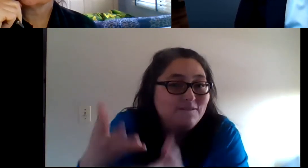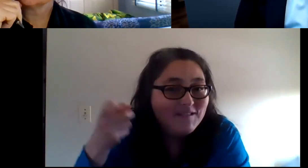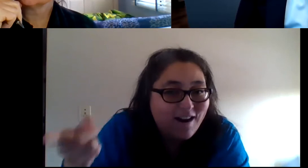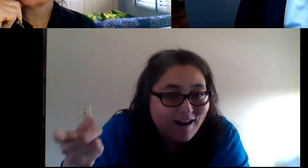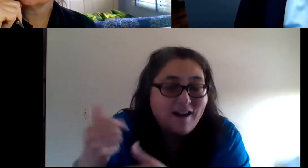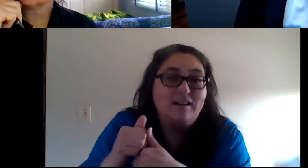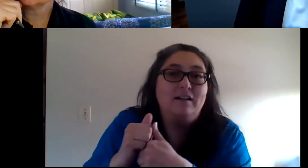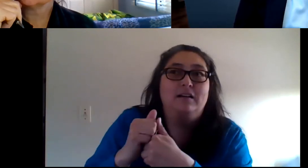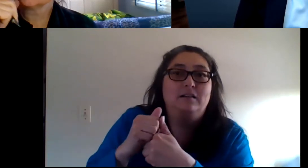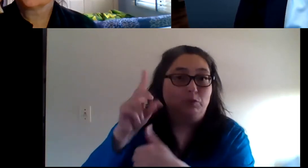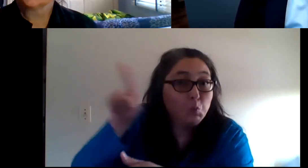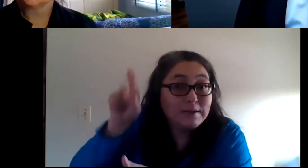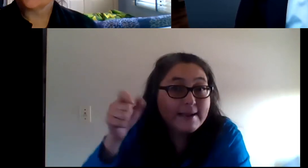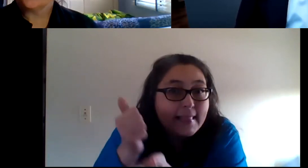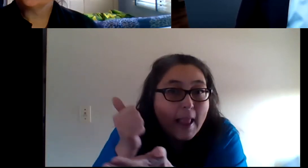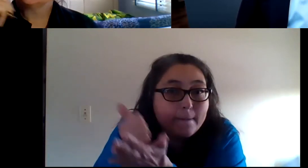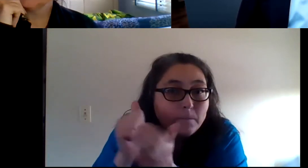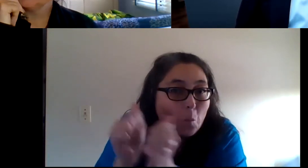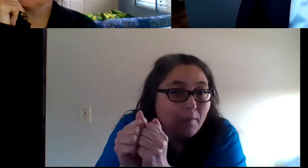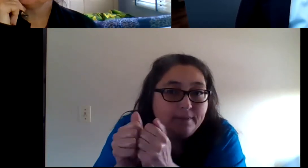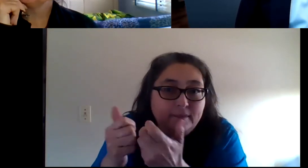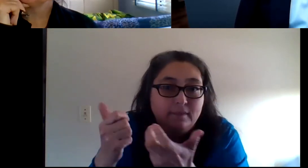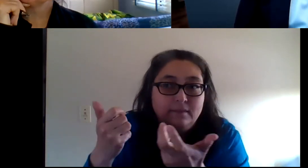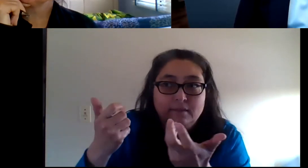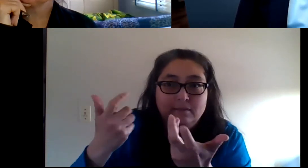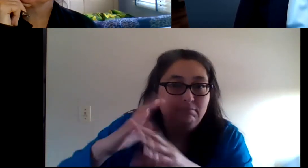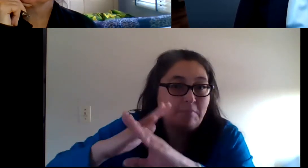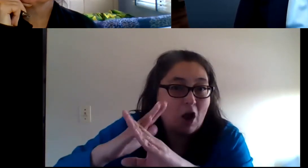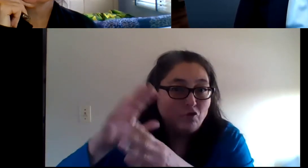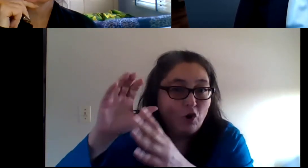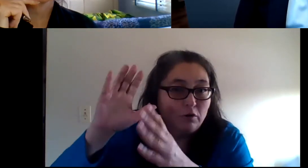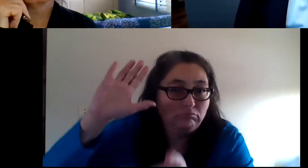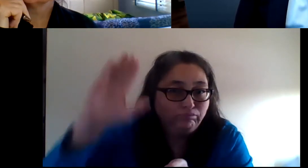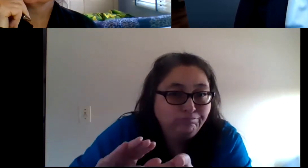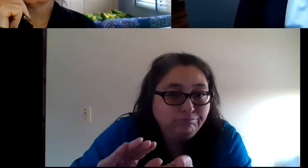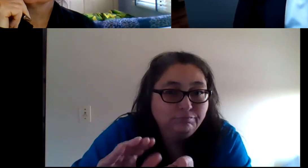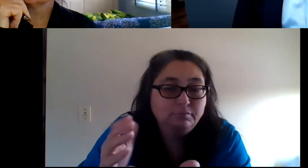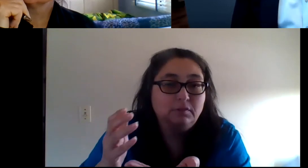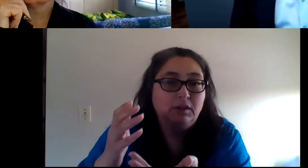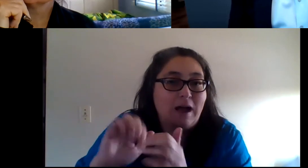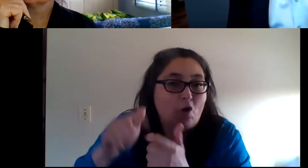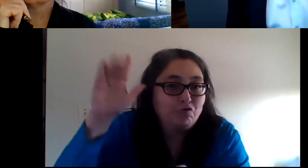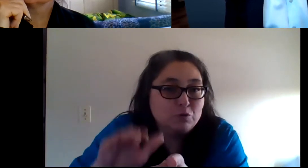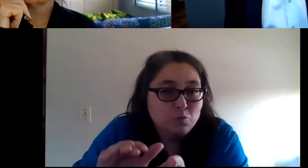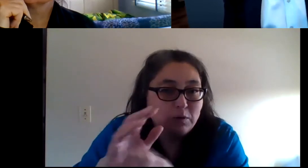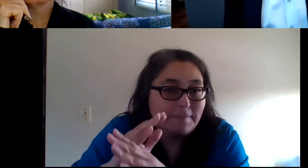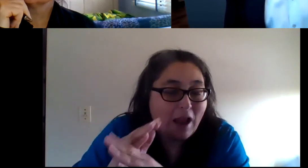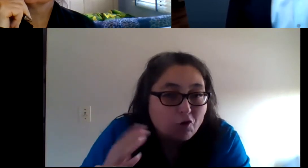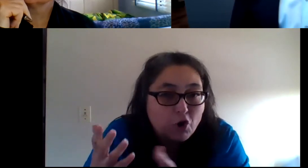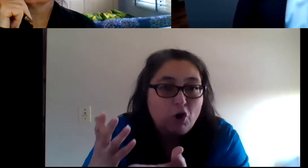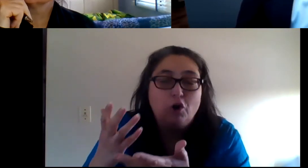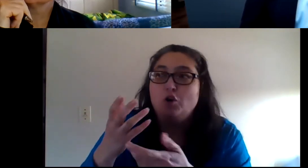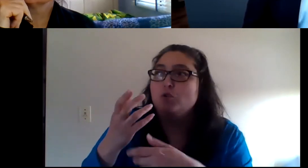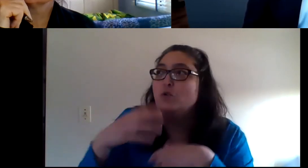it puts it on the radar. And then those who do discuss how many employees they have with disabilities, then ask them, you know, part of the survey, what